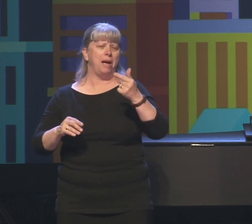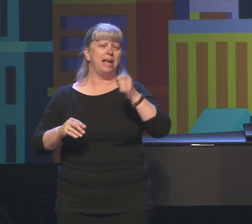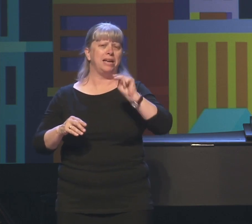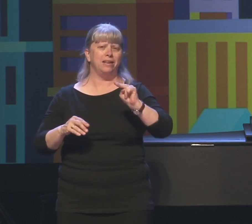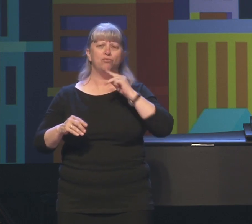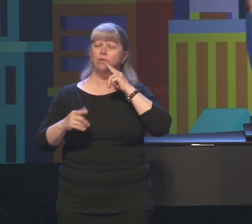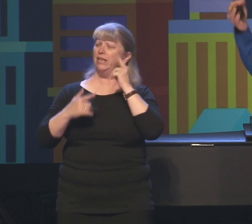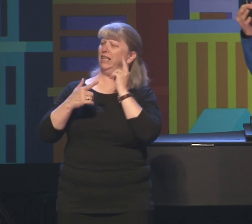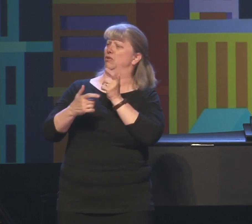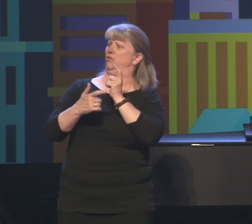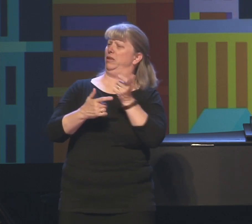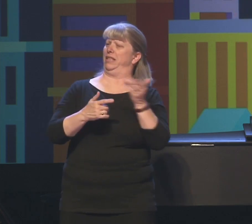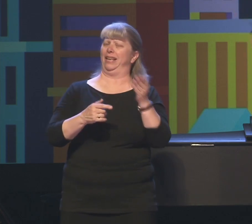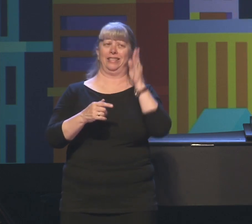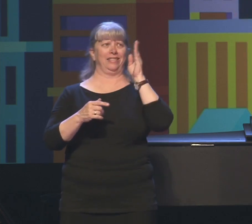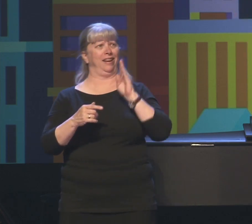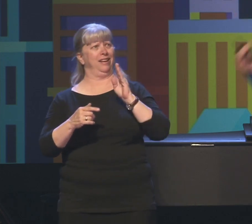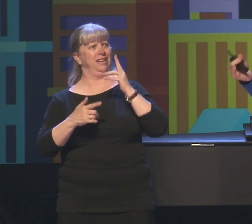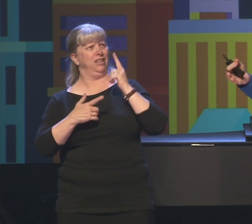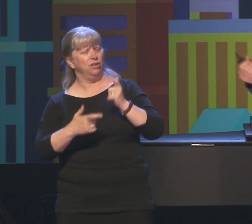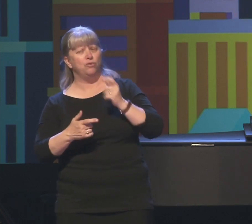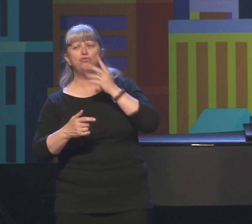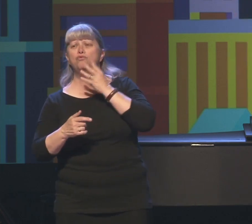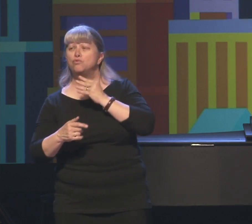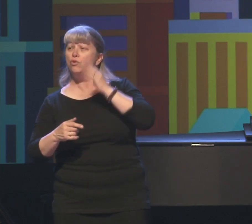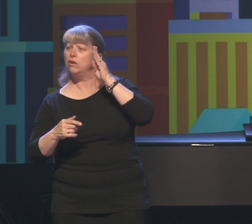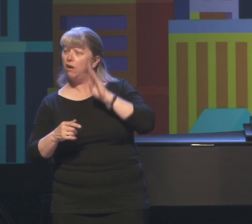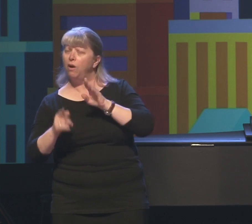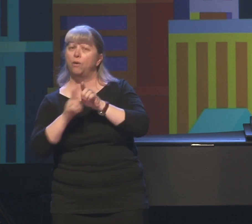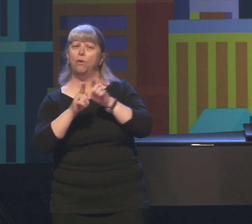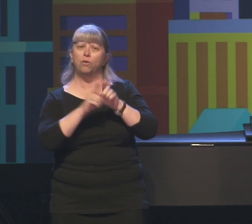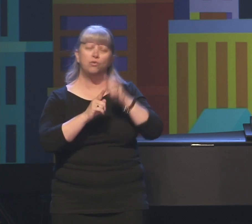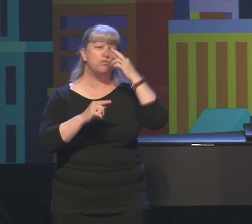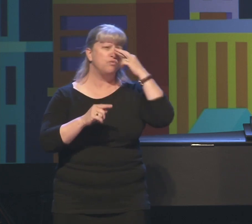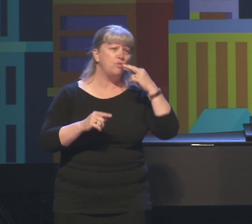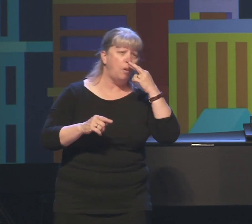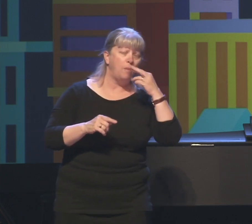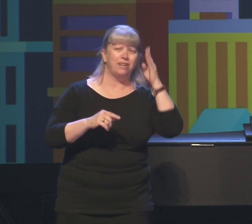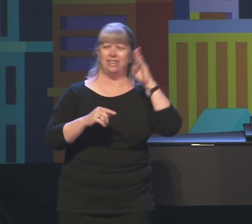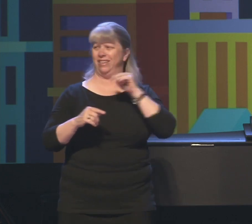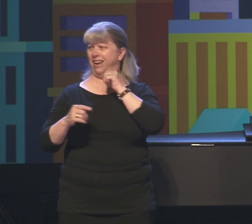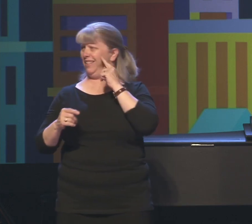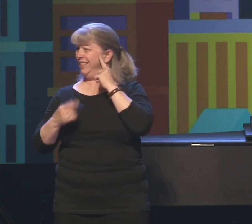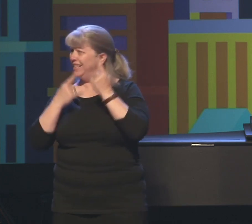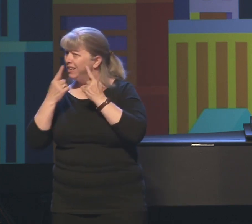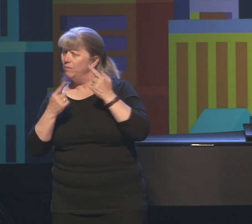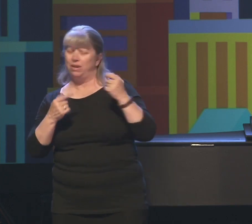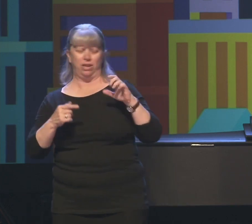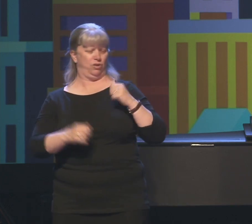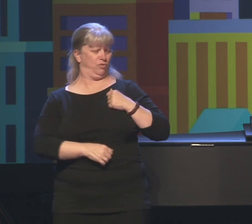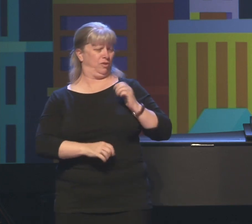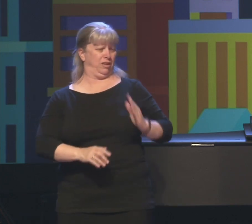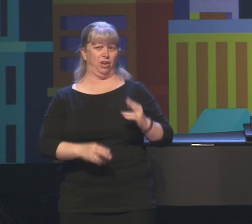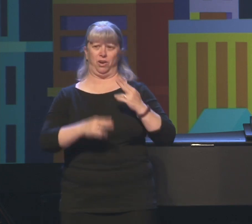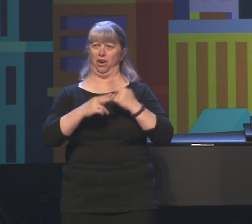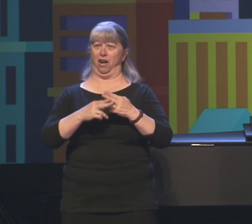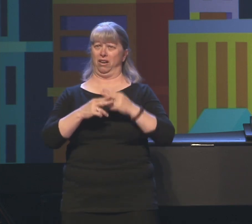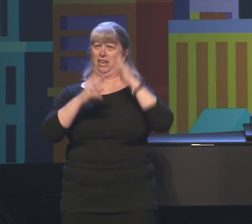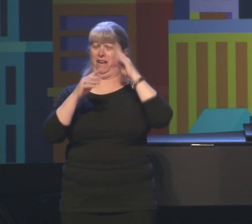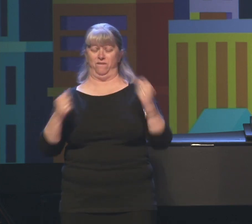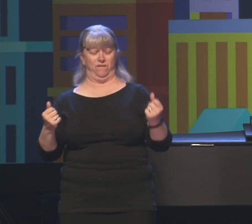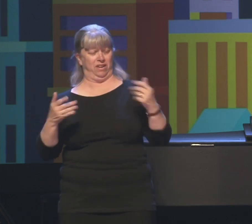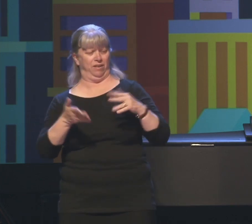were interested in the things of God. They were interested in the Jewish God as well as the Roman gods. I don't want you to get the idea that because Cornelius is called a God-fearer,